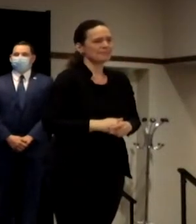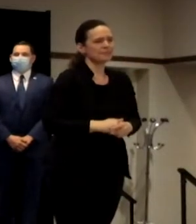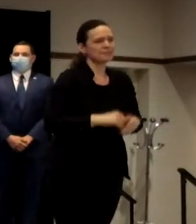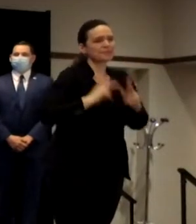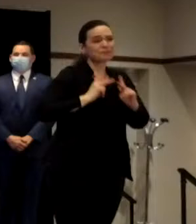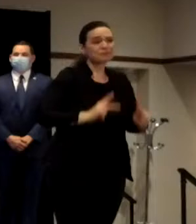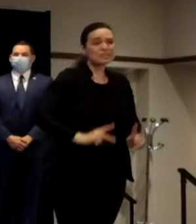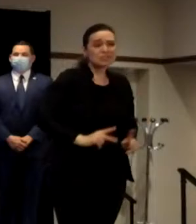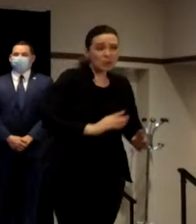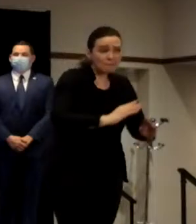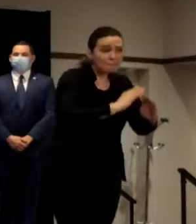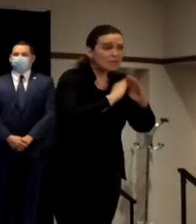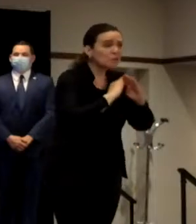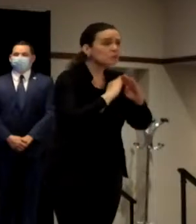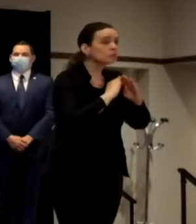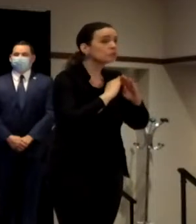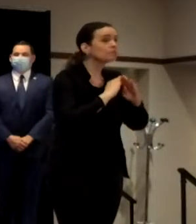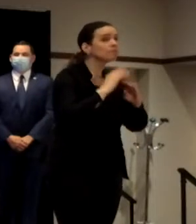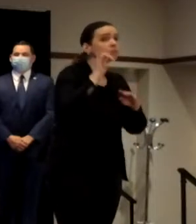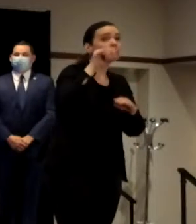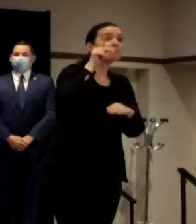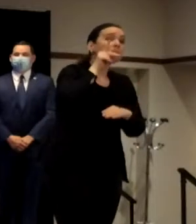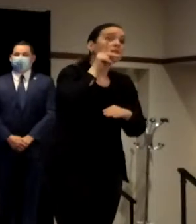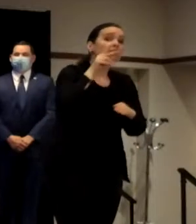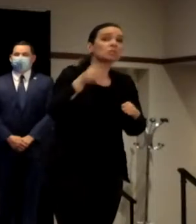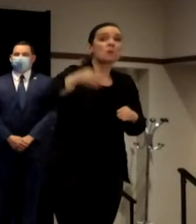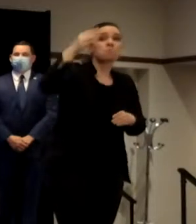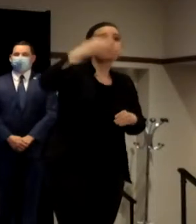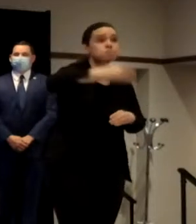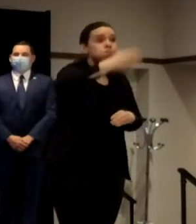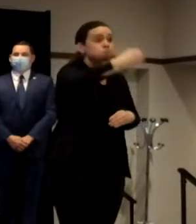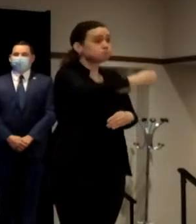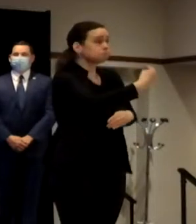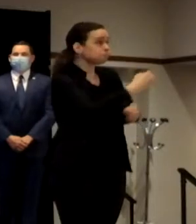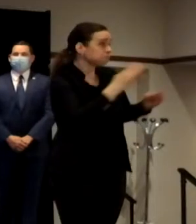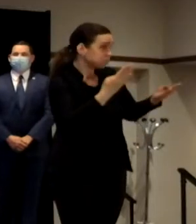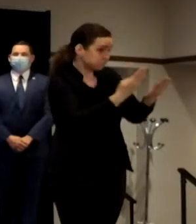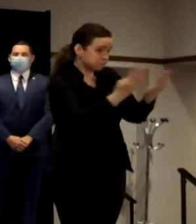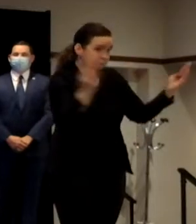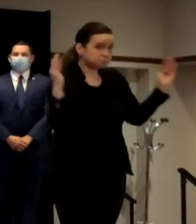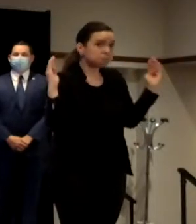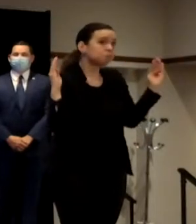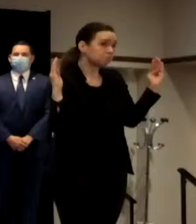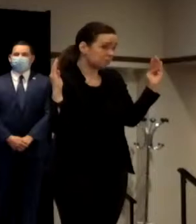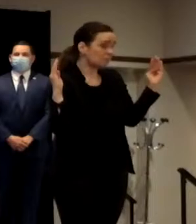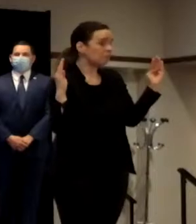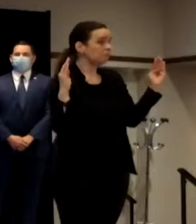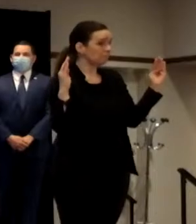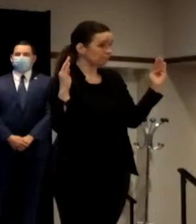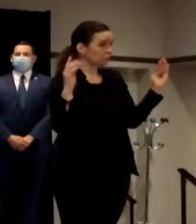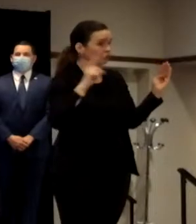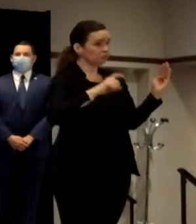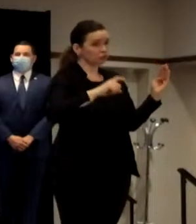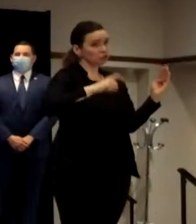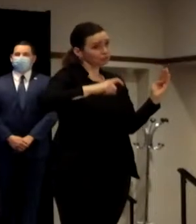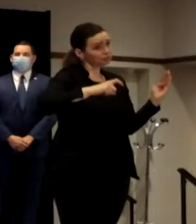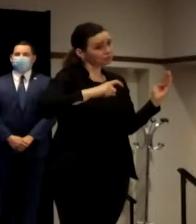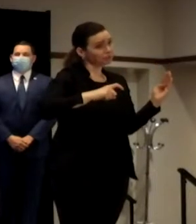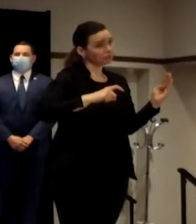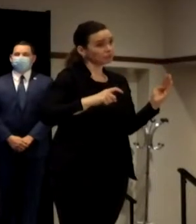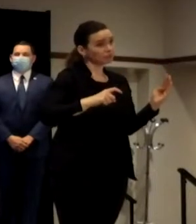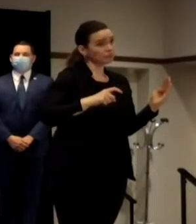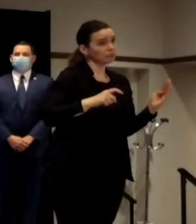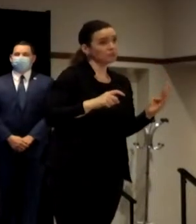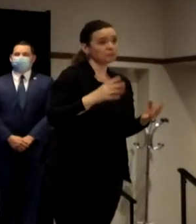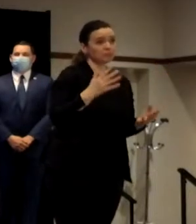plexiglass between children, at this point we are requiring, because we want to take a baby step to go from 6 to 3 feet, not through all